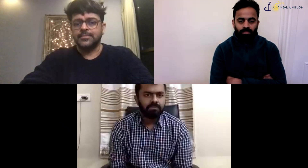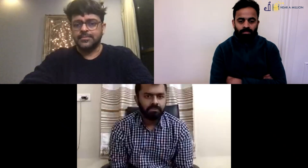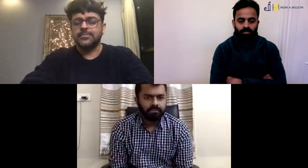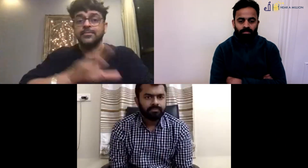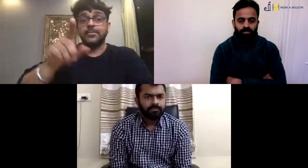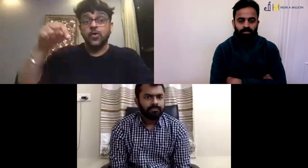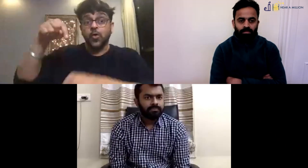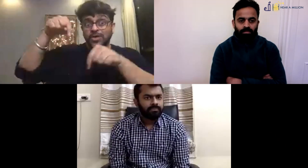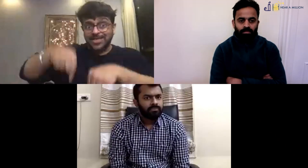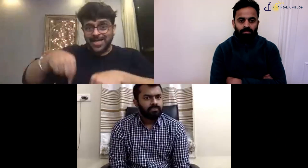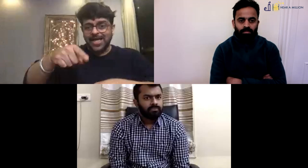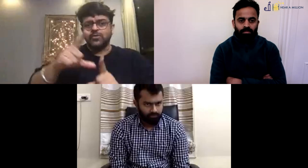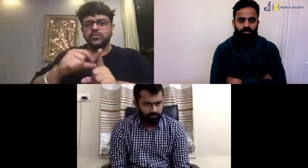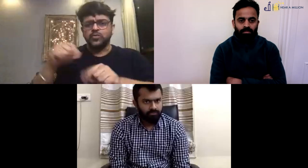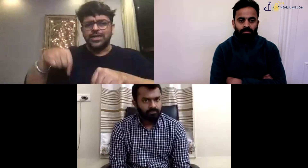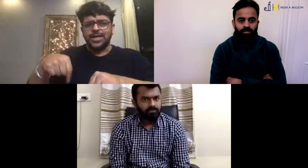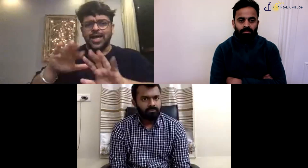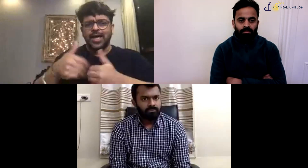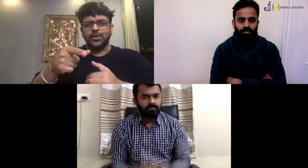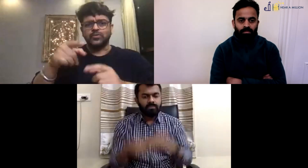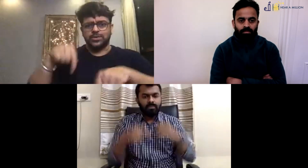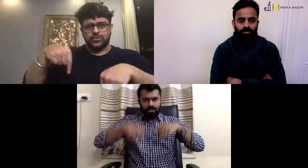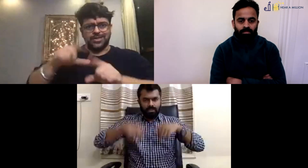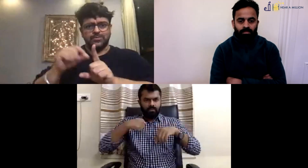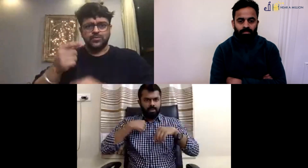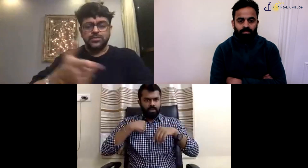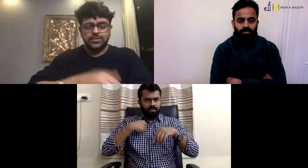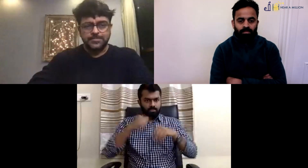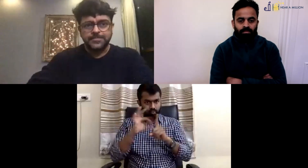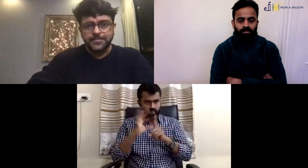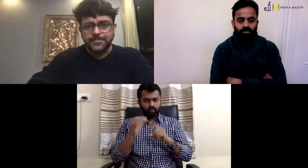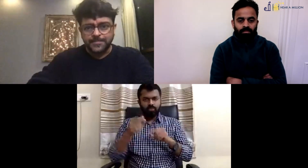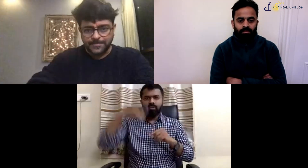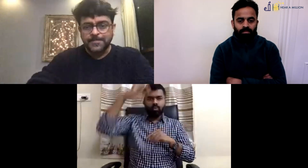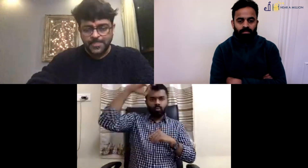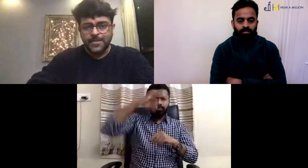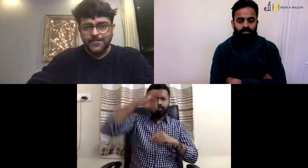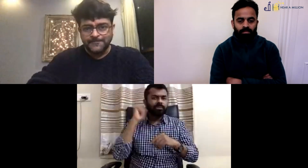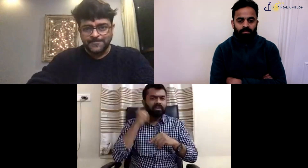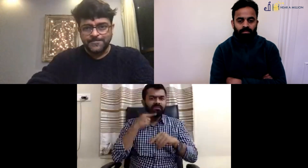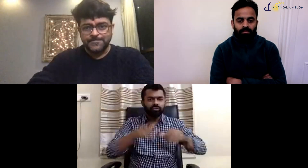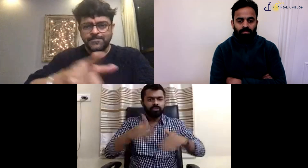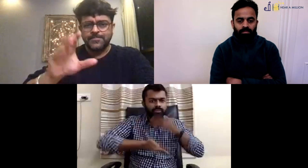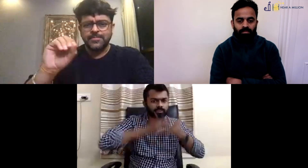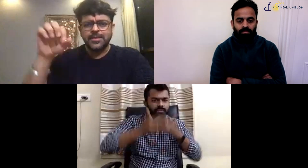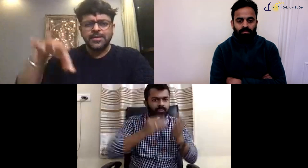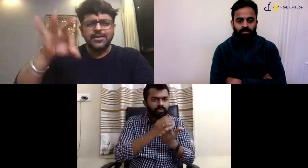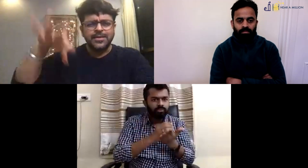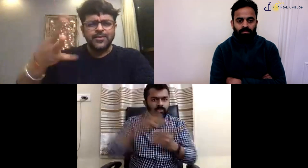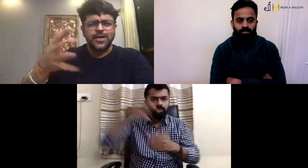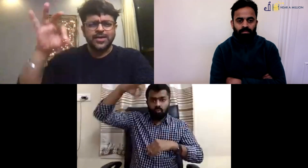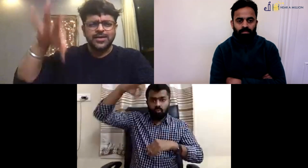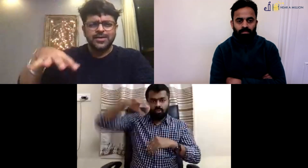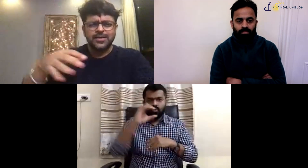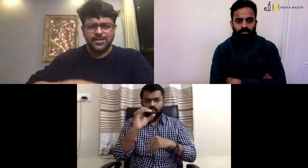the easy one. So now what are you doing right now? What are your initiatives right now? What am I doing?